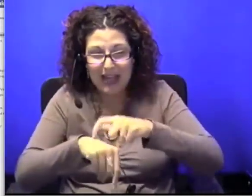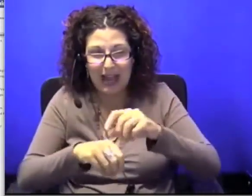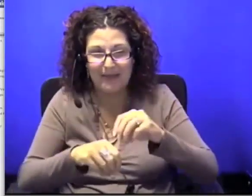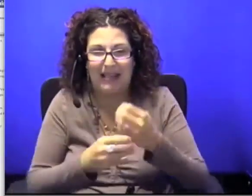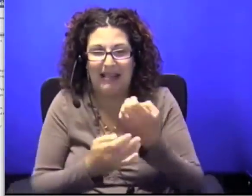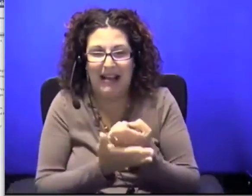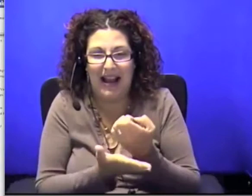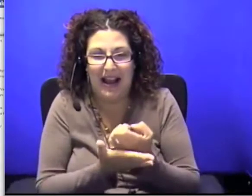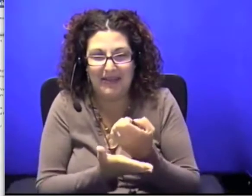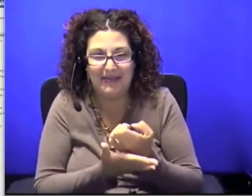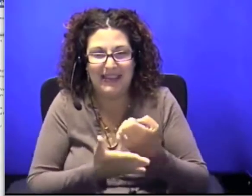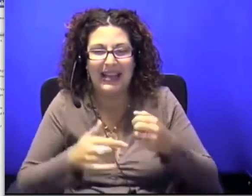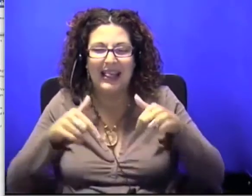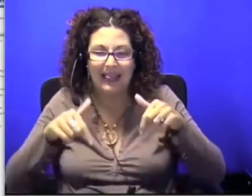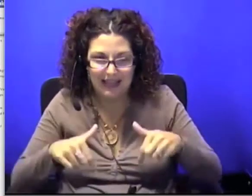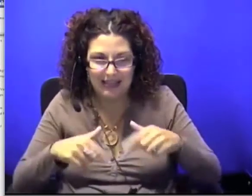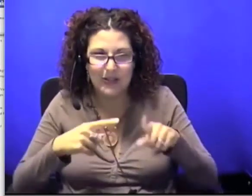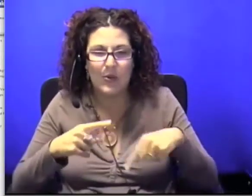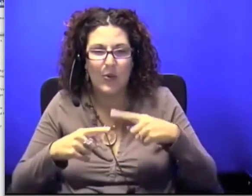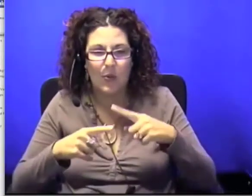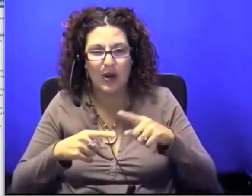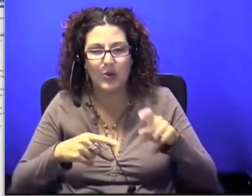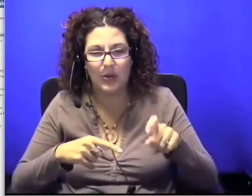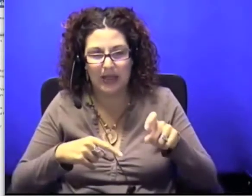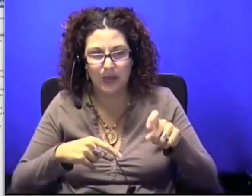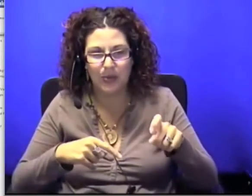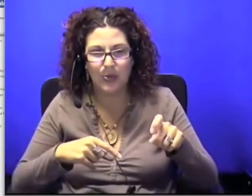time in our economy, this is when you need to plant